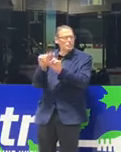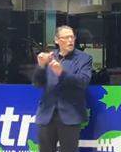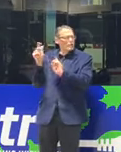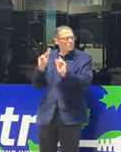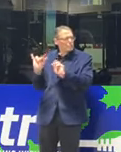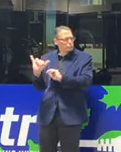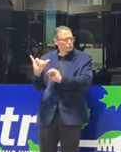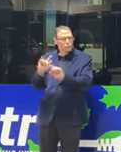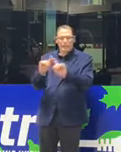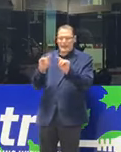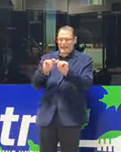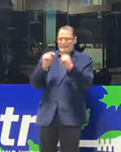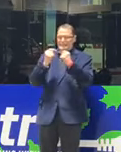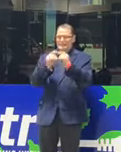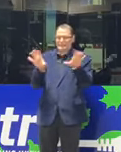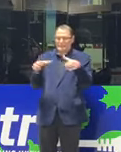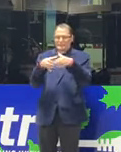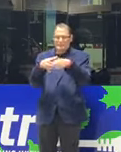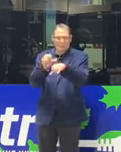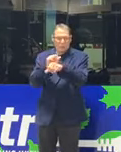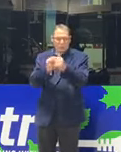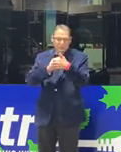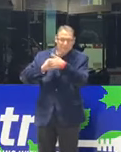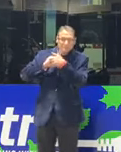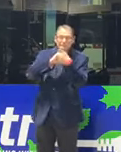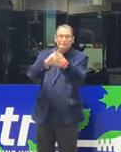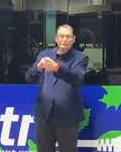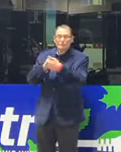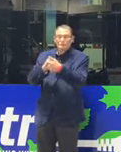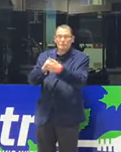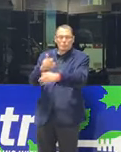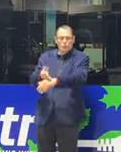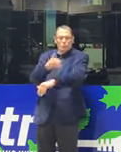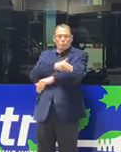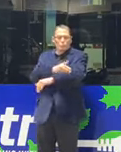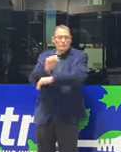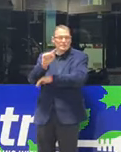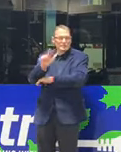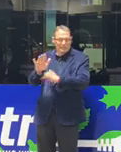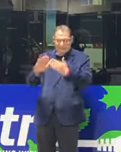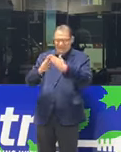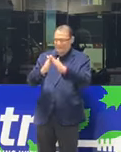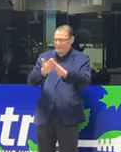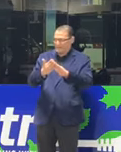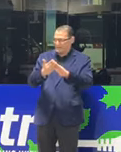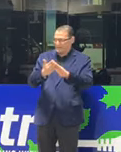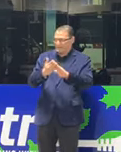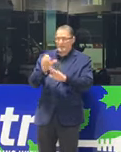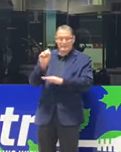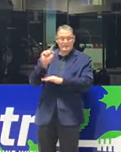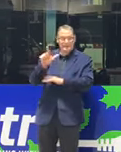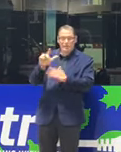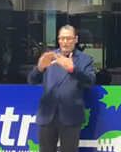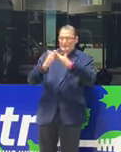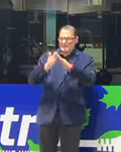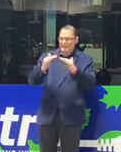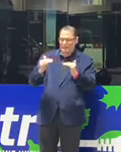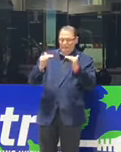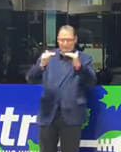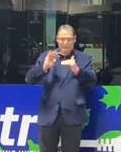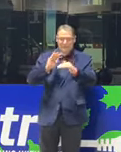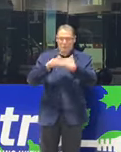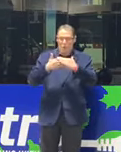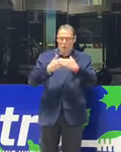is a team effort to making our city better. That's what we are trying to do here. Still move St. Louis, take the precautions